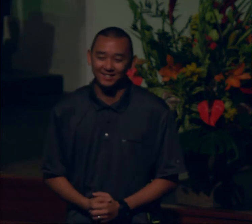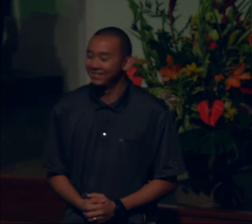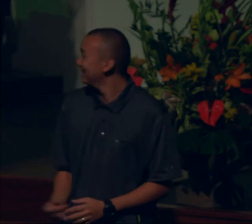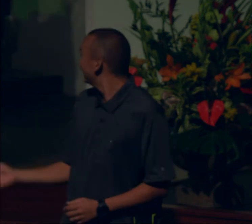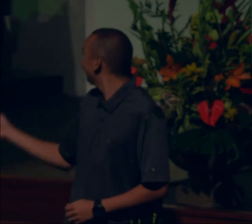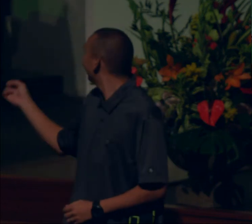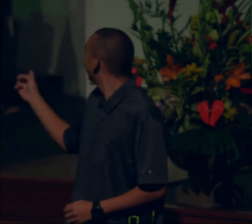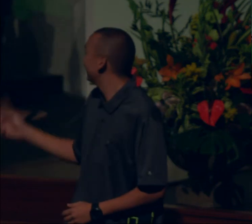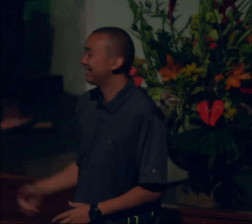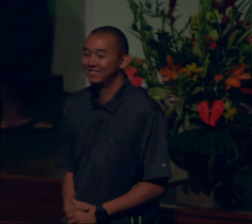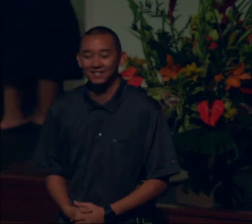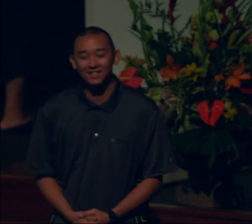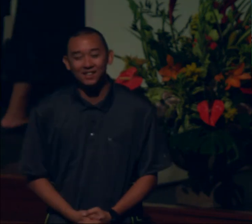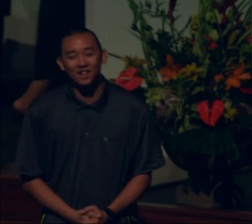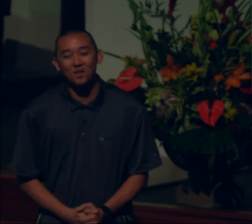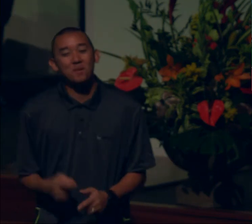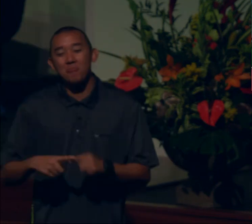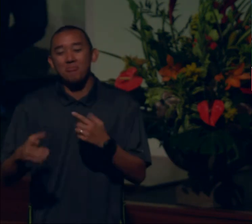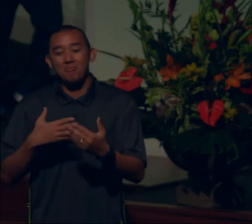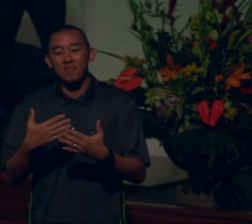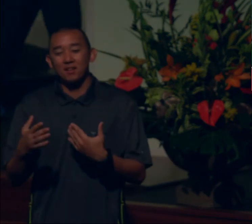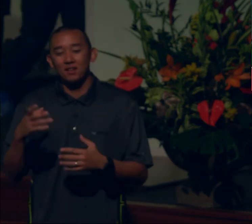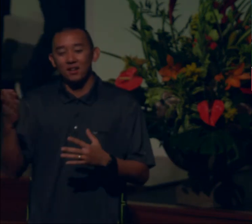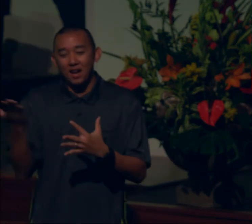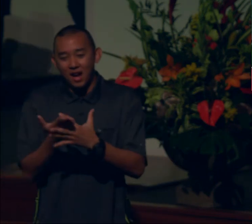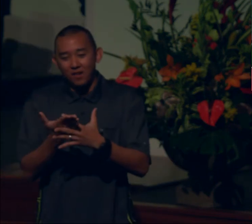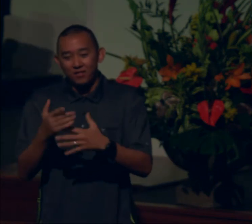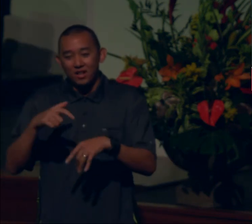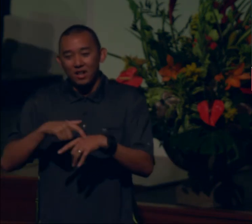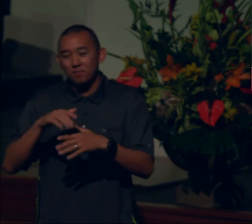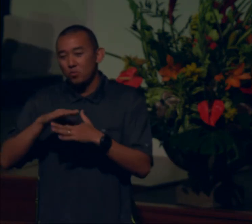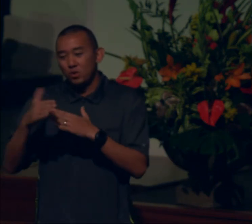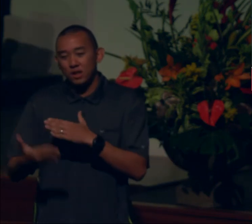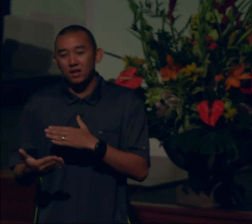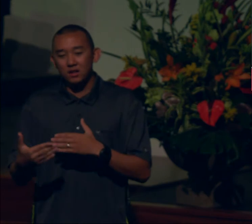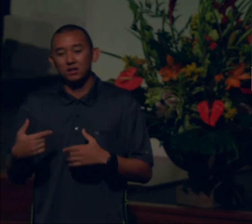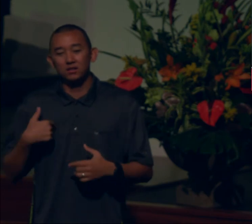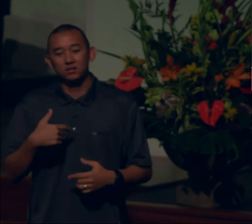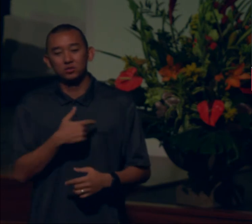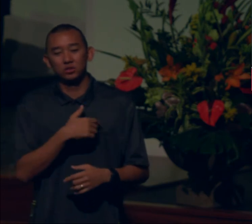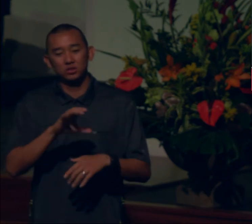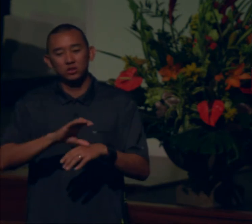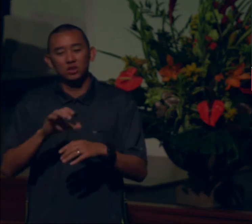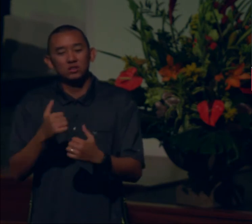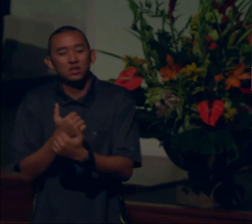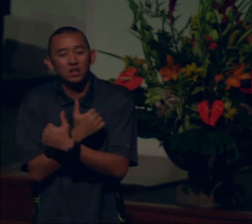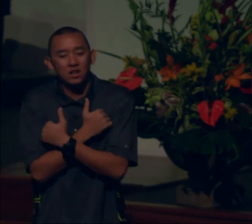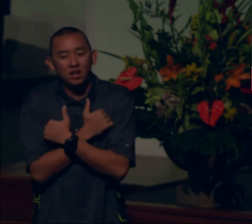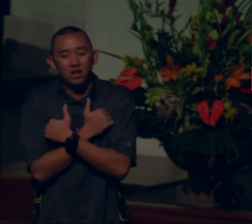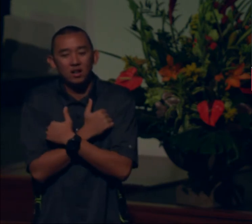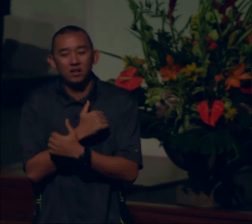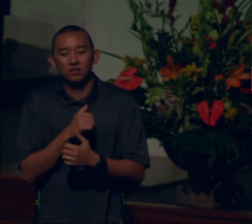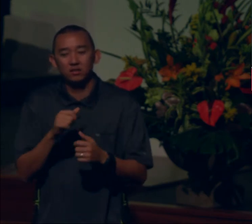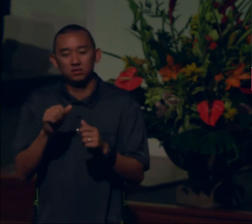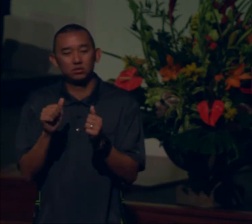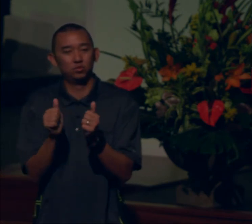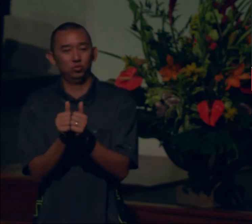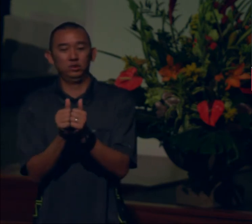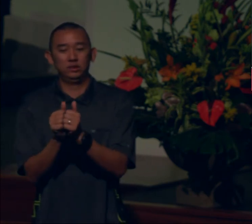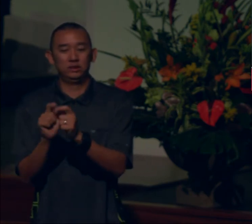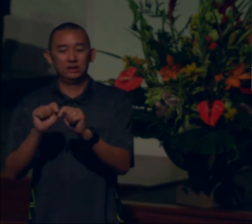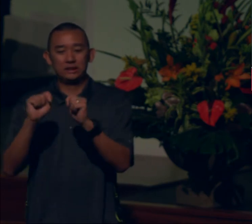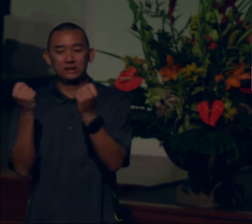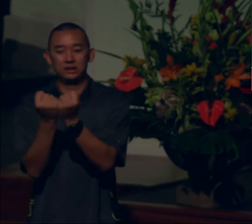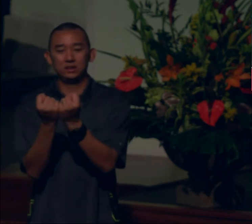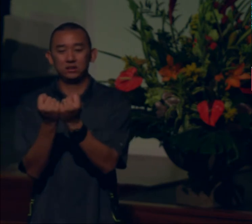Well, on this halftime weekend, you know, we as a church, you all know that we love to do church as a team, and we love to give honor where